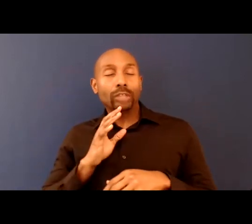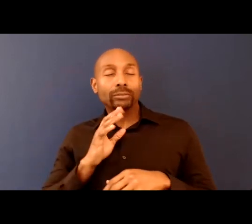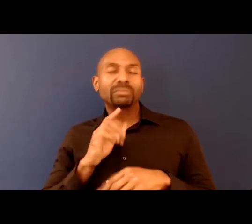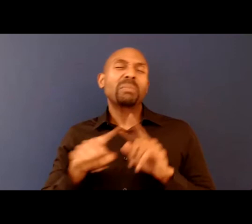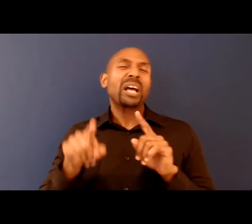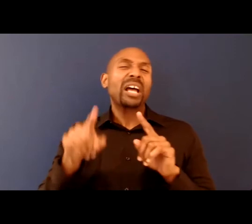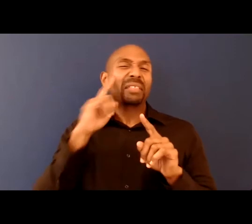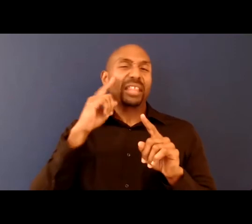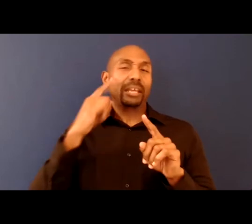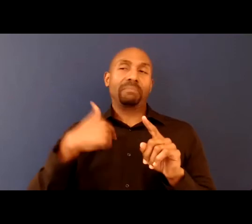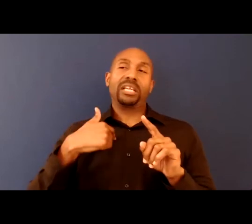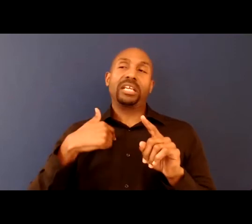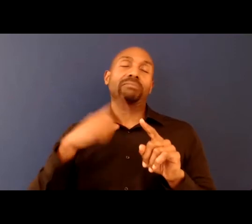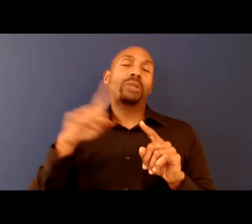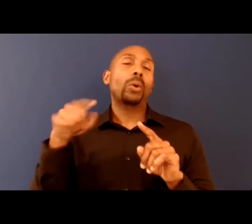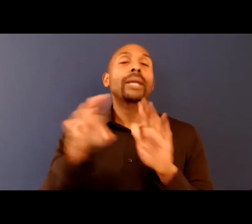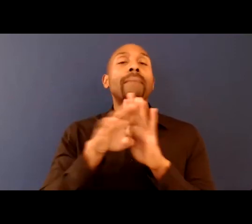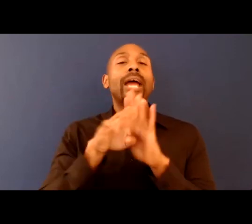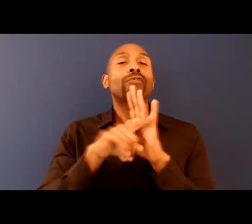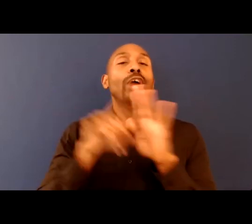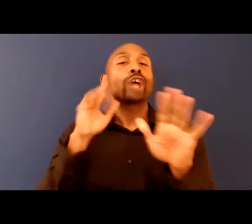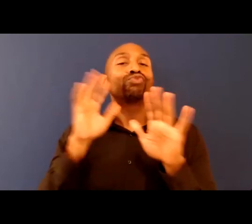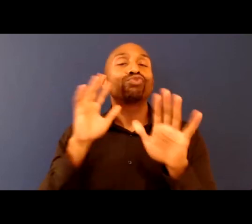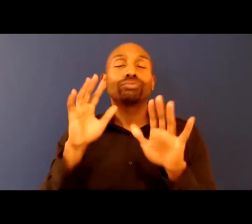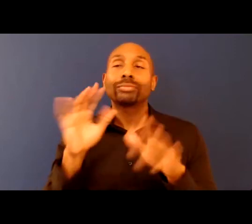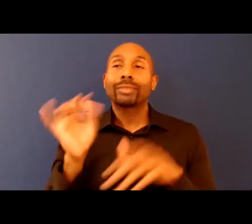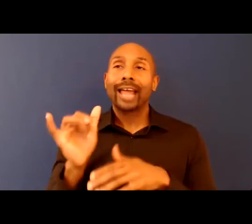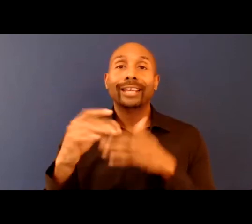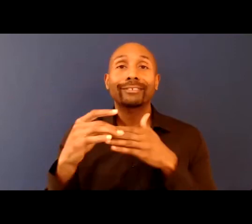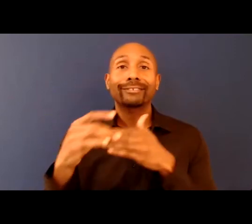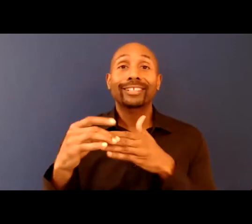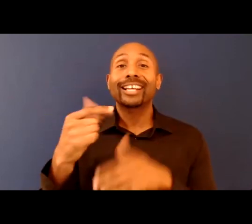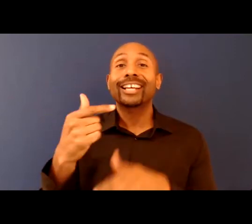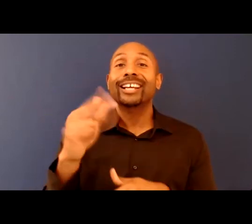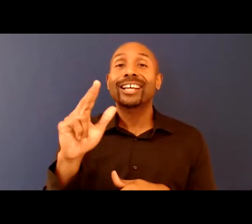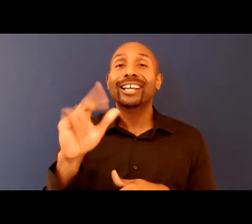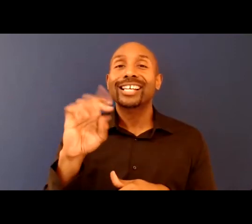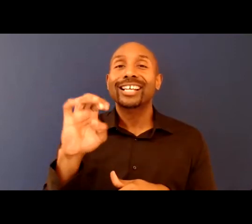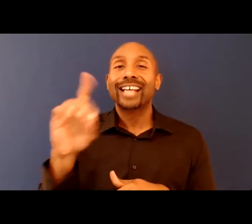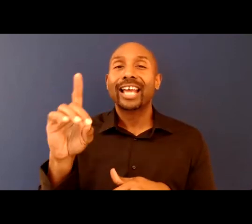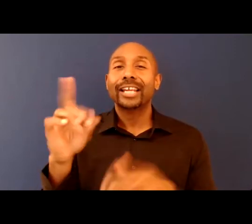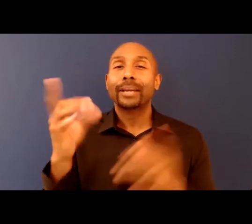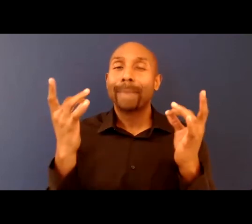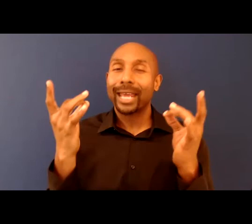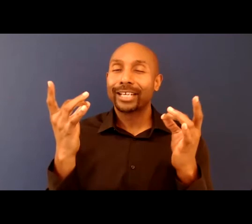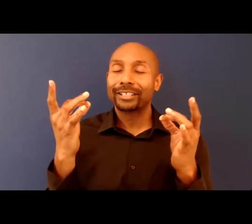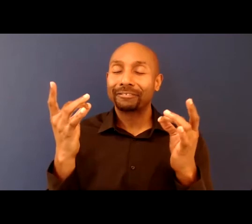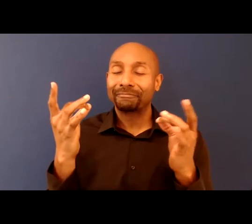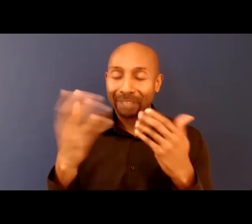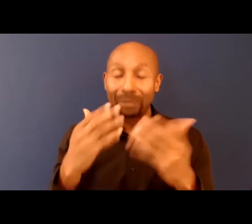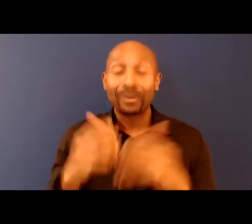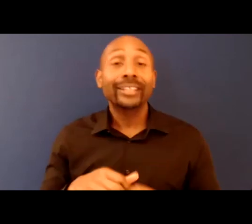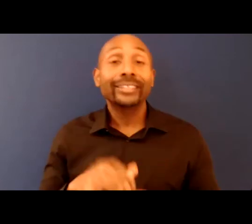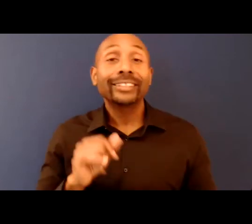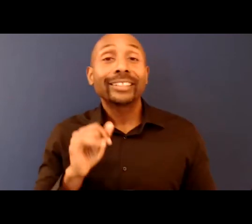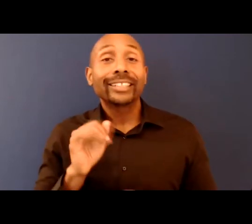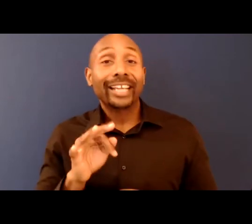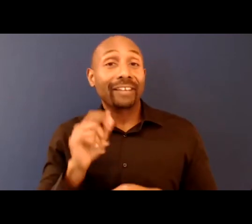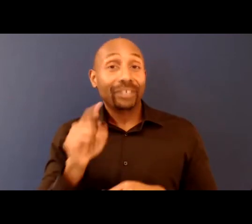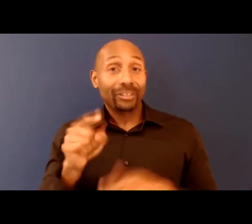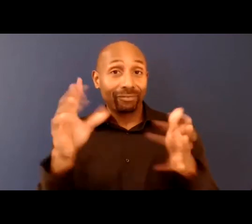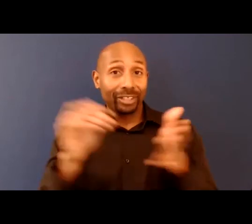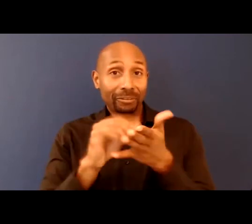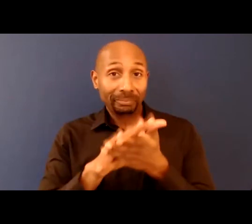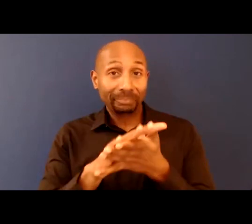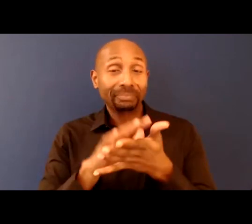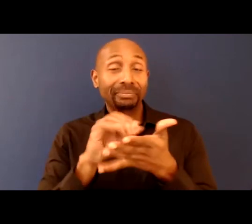But if you now start to generate a character, this image, you started to crystallize